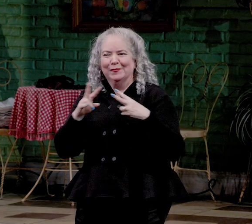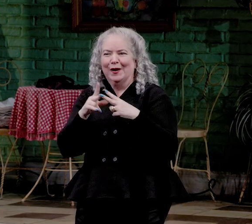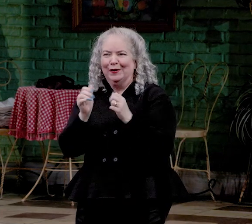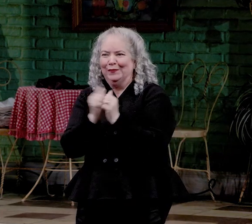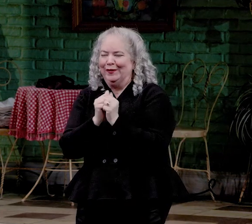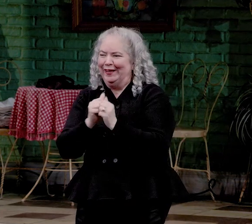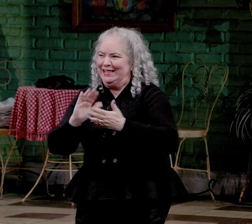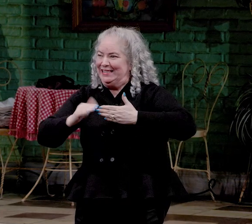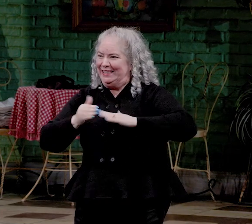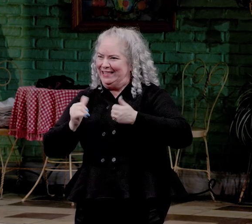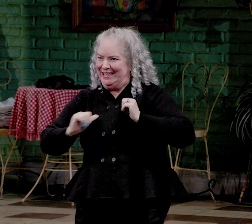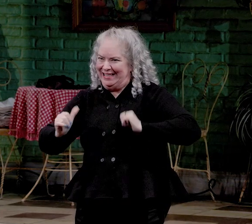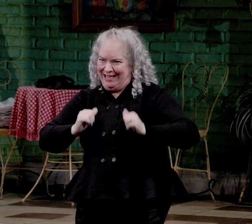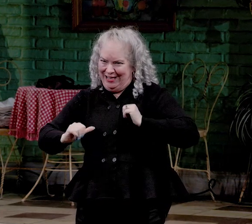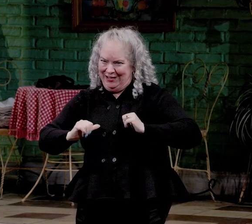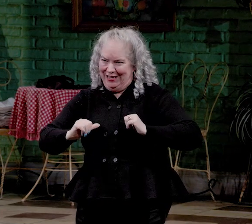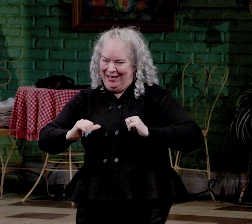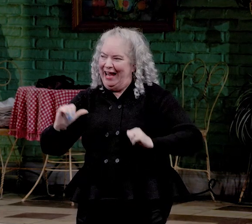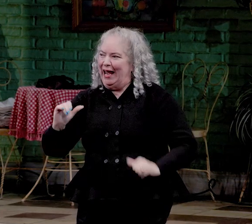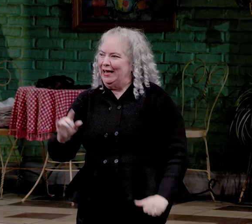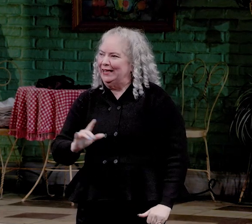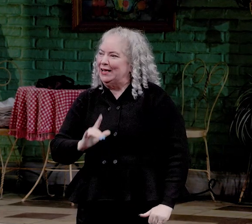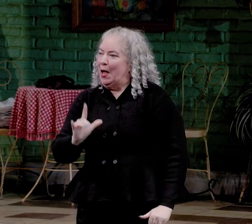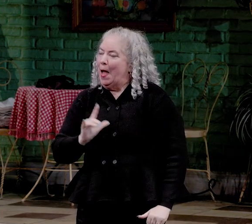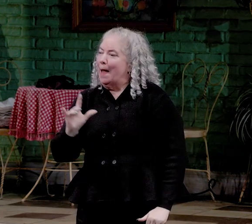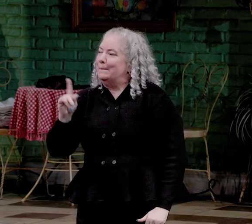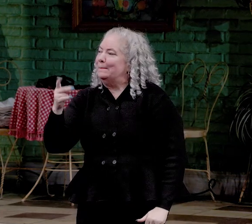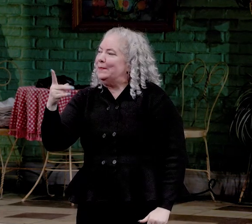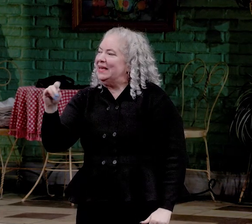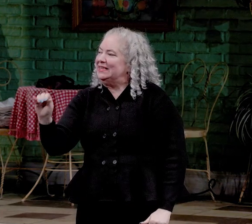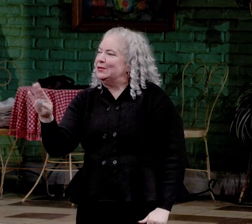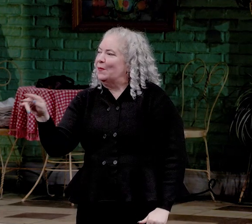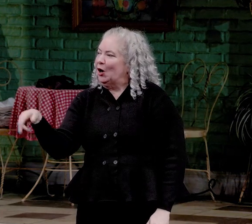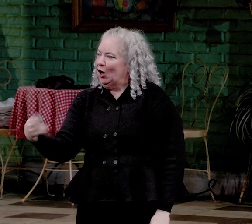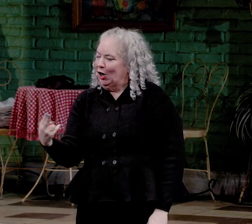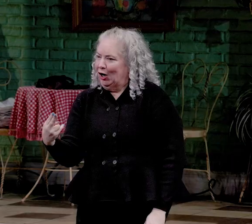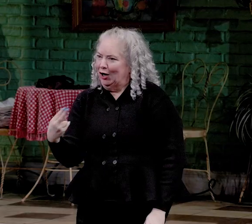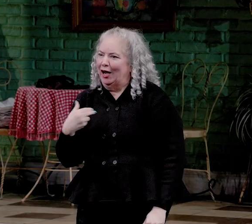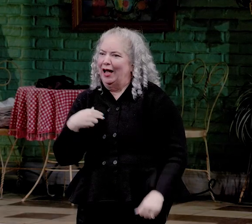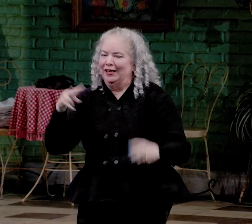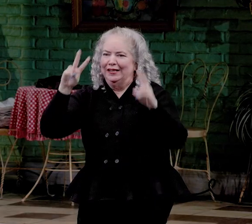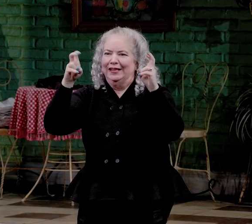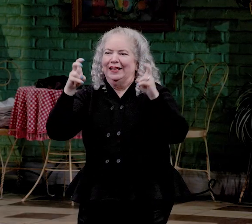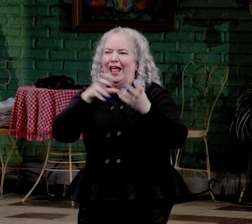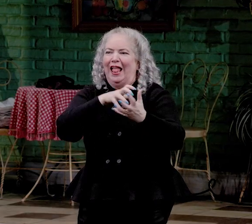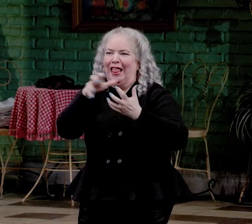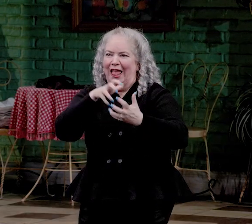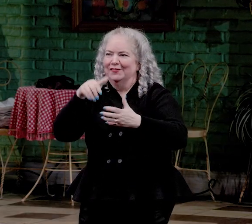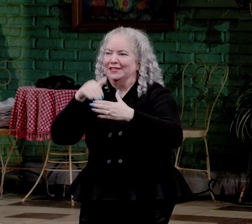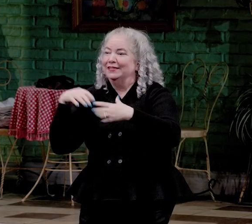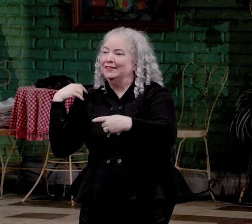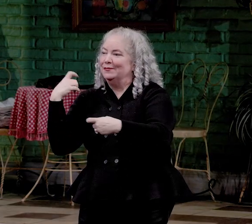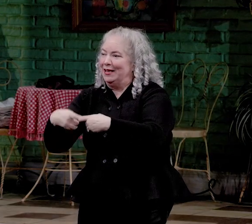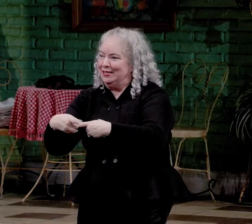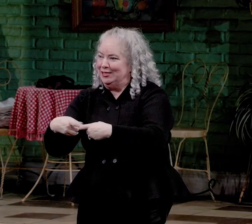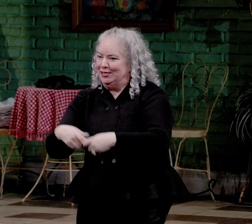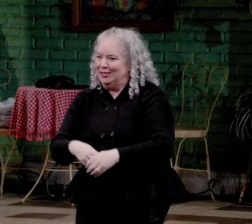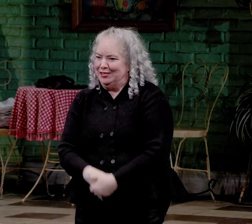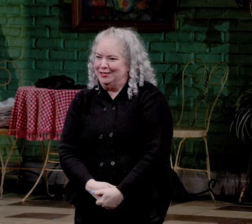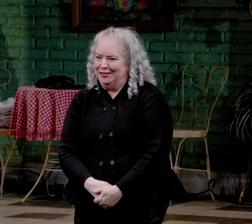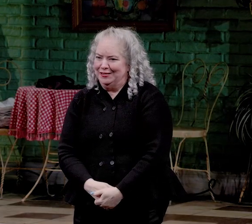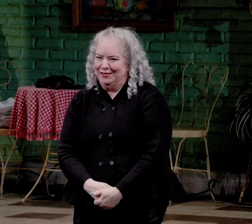with City Theater in Pittsburgh on a new production of Laughs in Spanish.